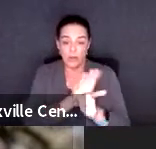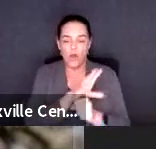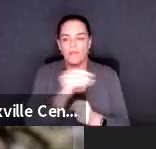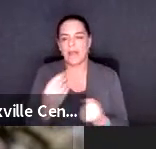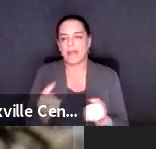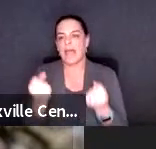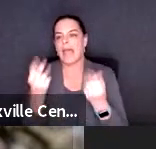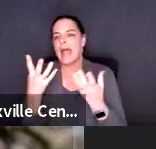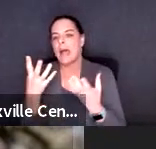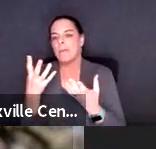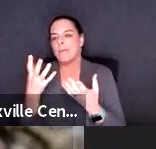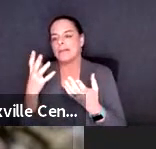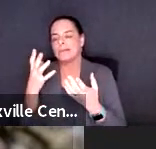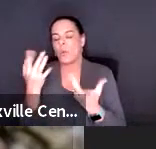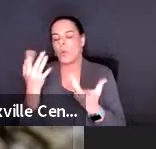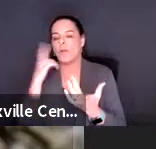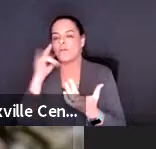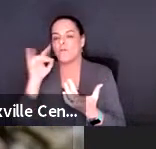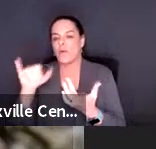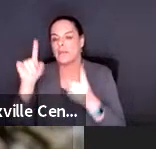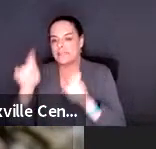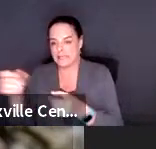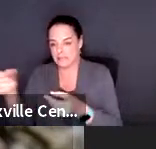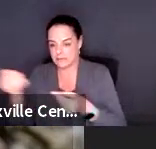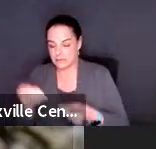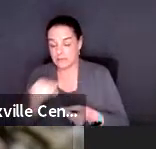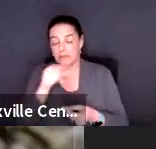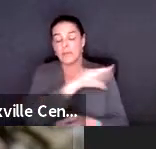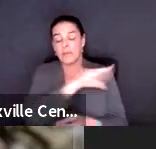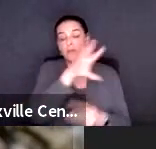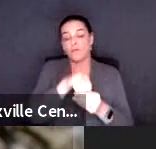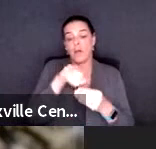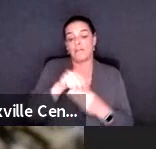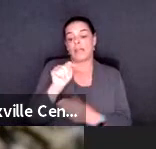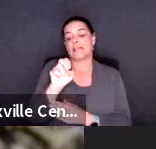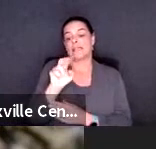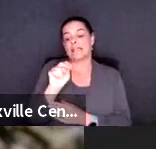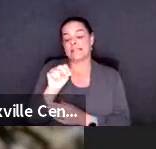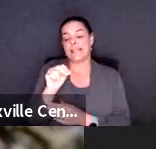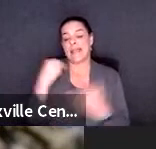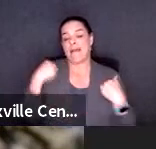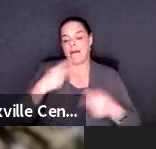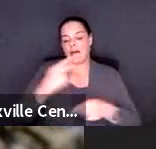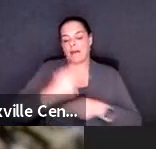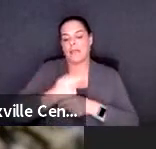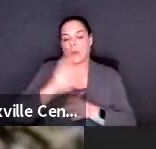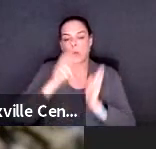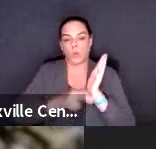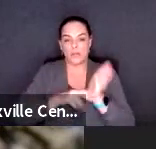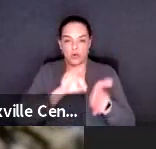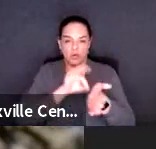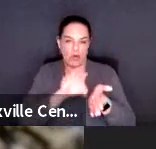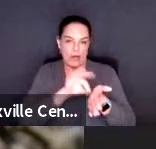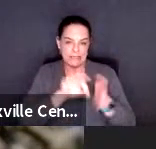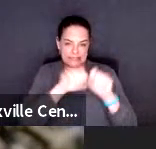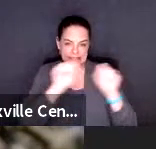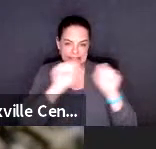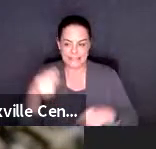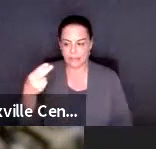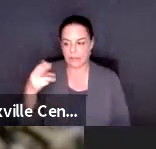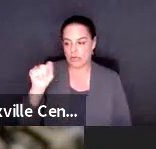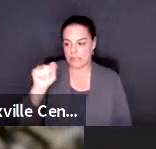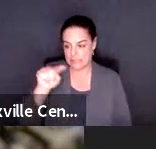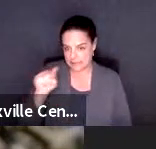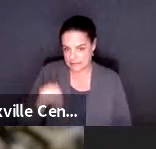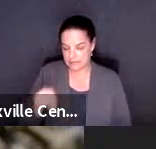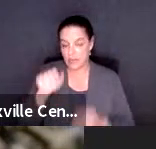from information hospitals put into the Tennessee Healthcare Resource Tracking System, or HERTS, and it may reflect Knox County, the East Region, or